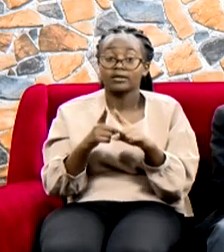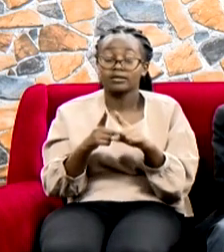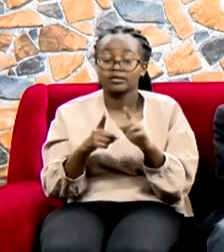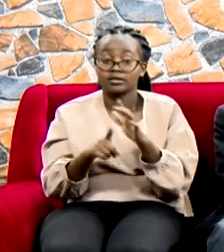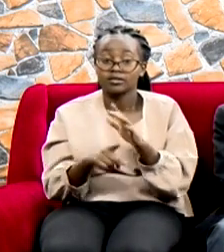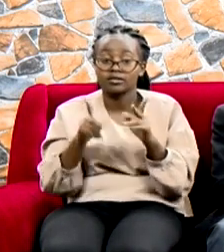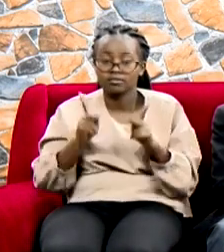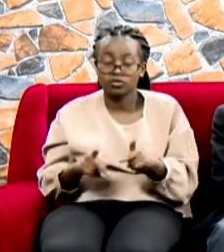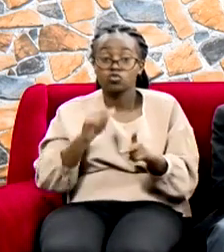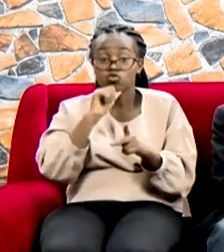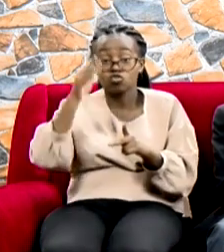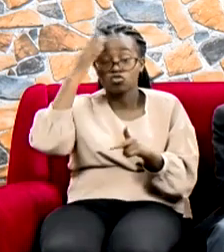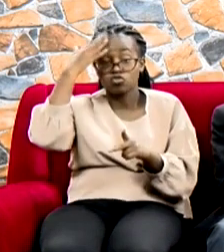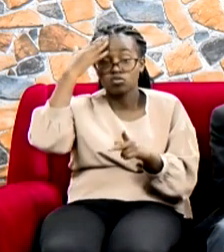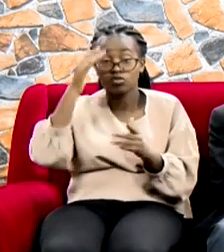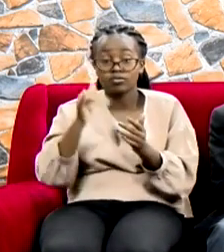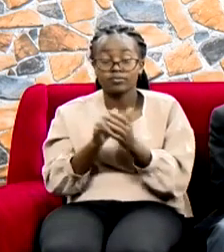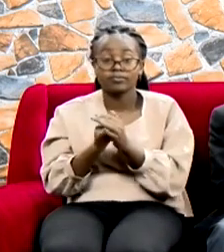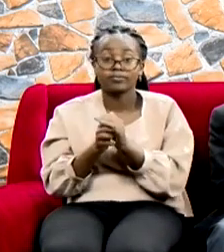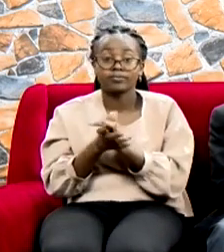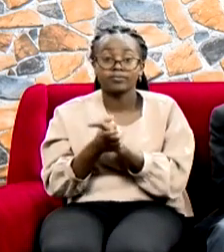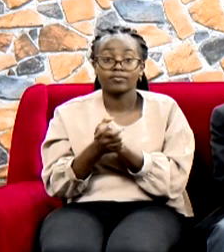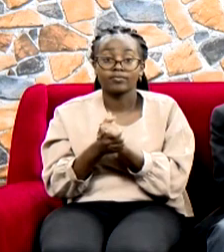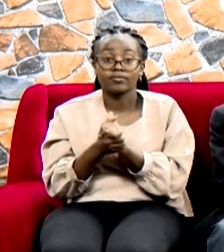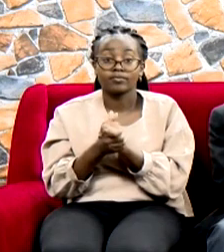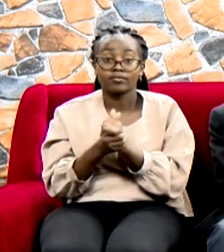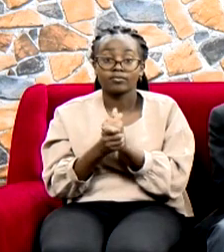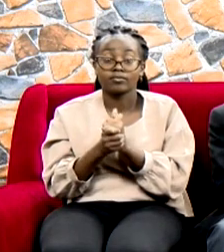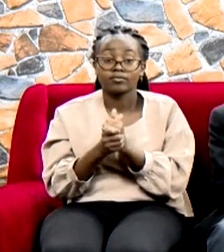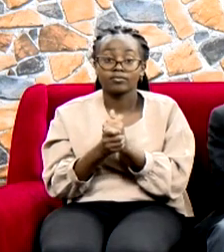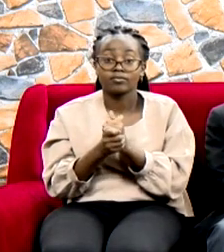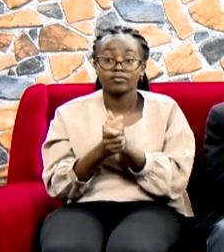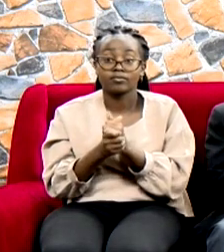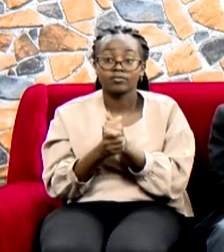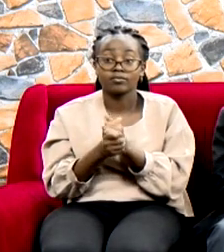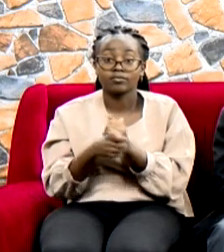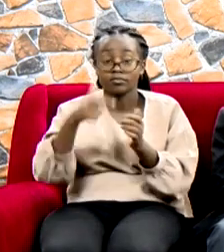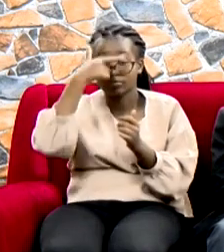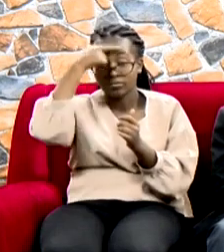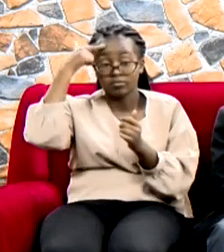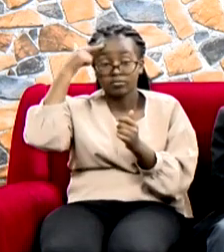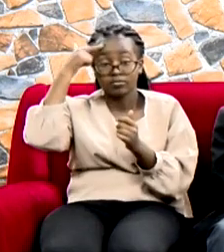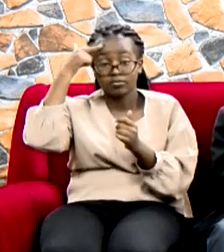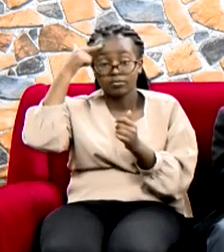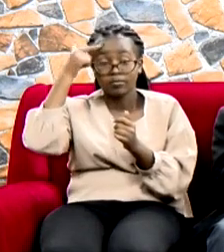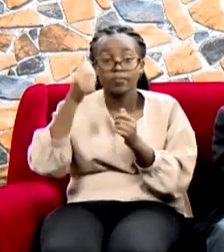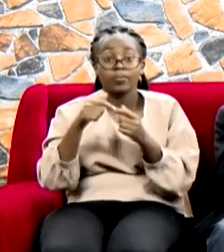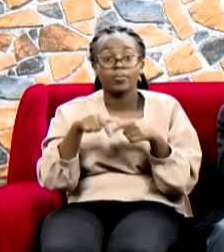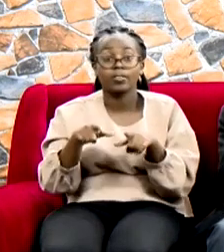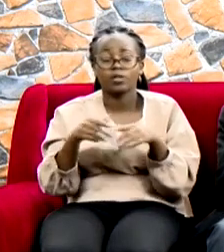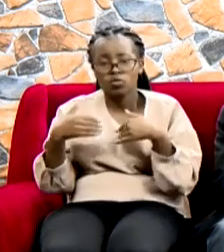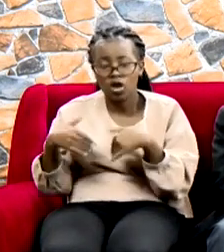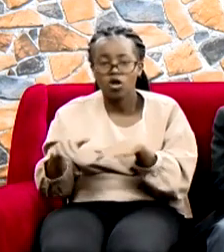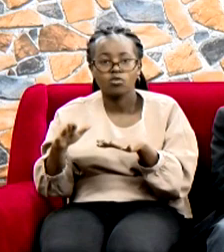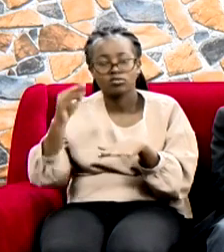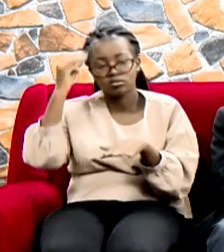degeneration, the person will not realize that you're degenerating. So disintegration, because you are also losing your